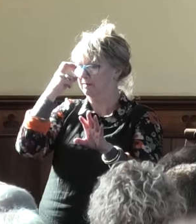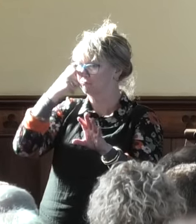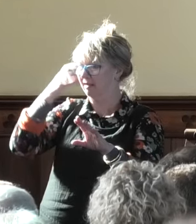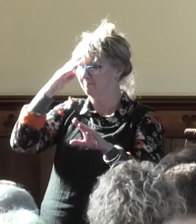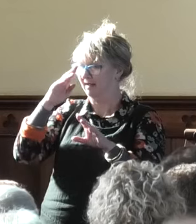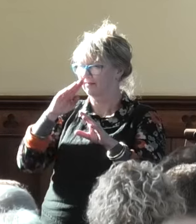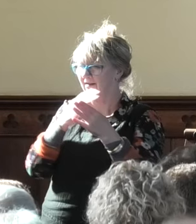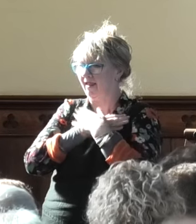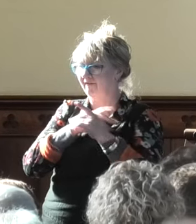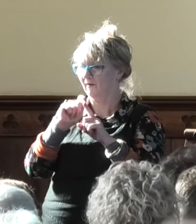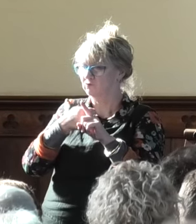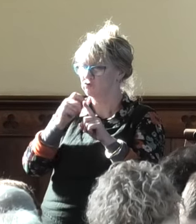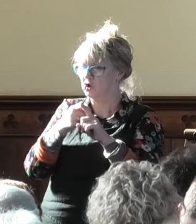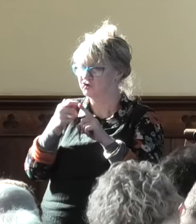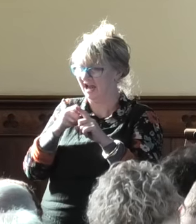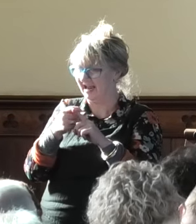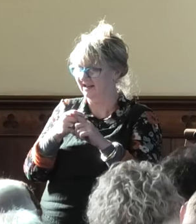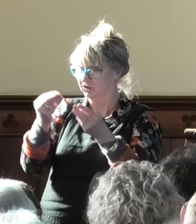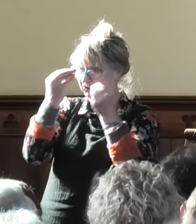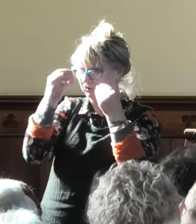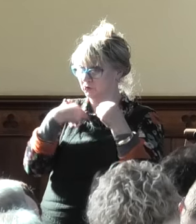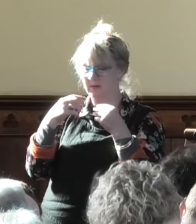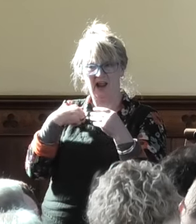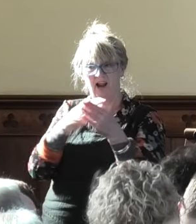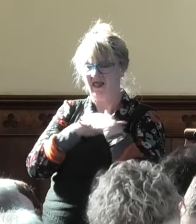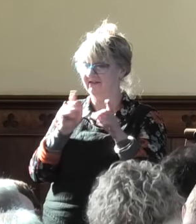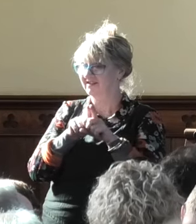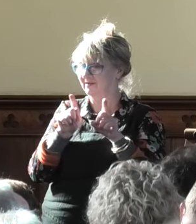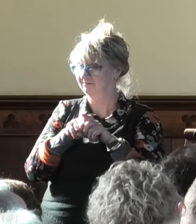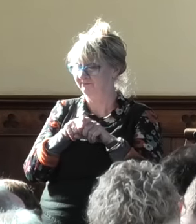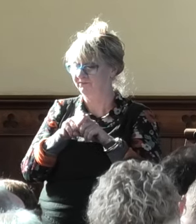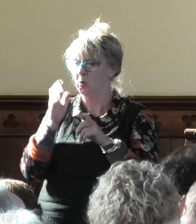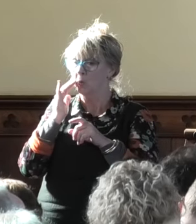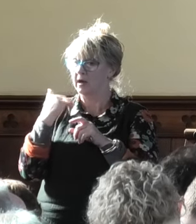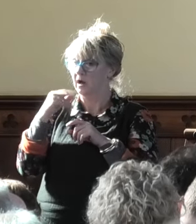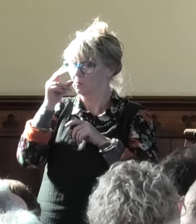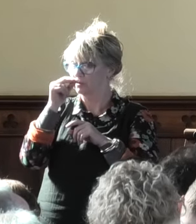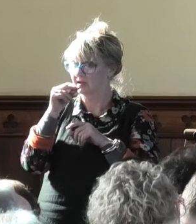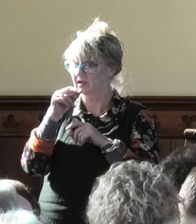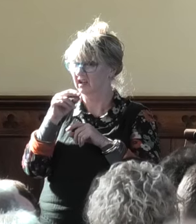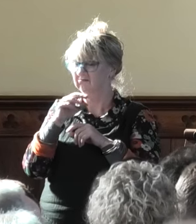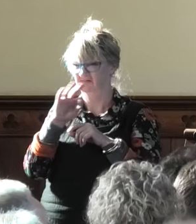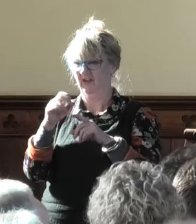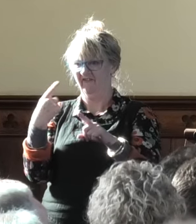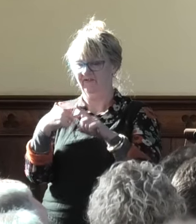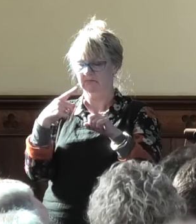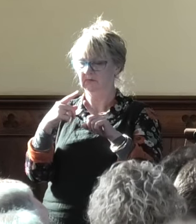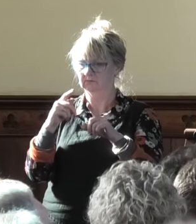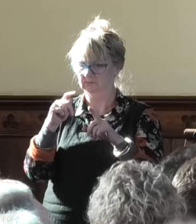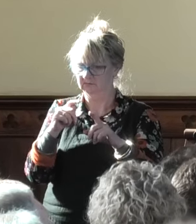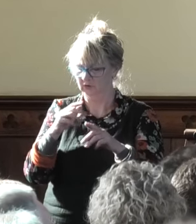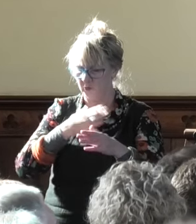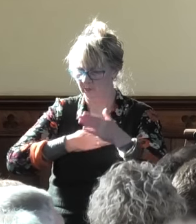crochet. She says, I'm fortunate that she taught me and I love it too. When I was younger, I wasn't always the fastest at crochet or the